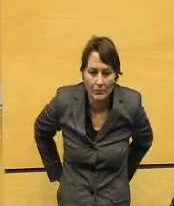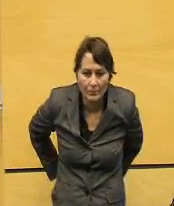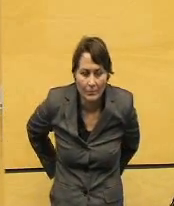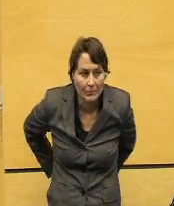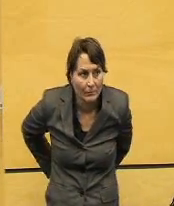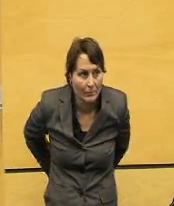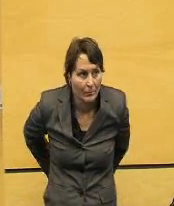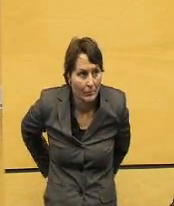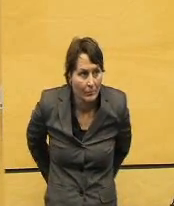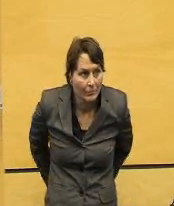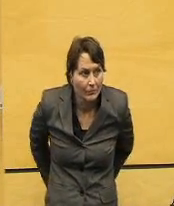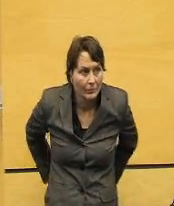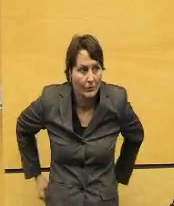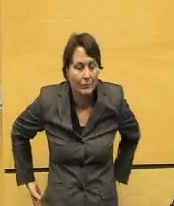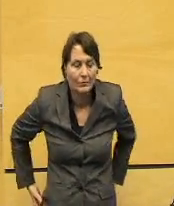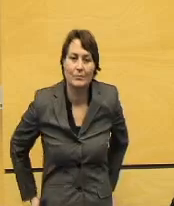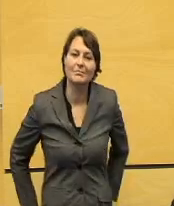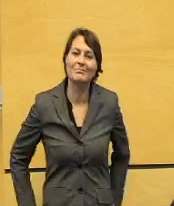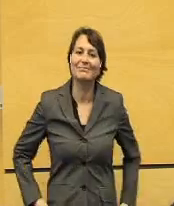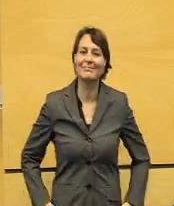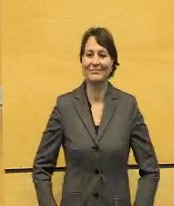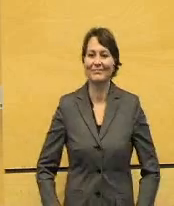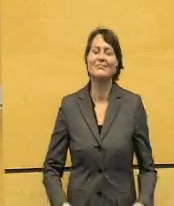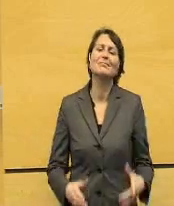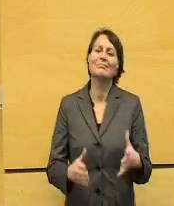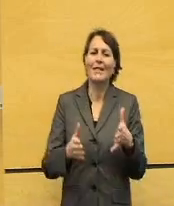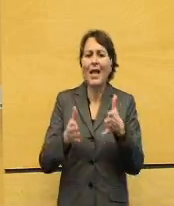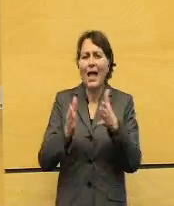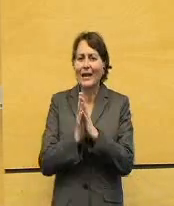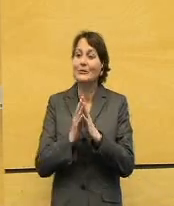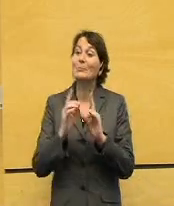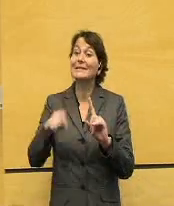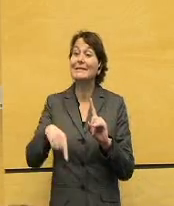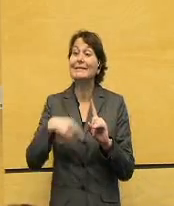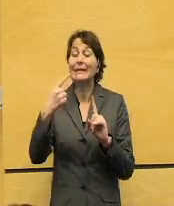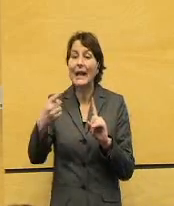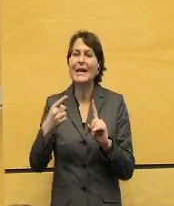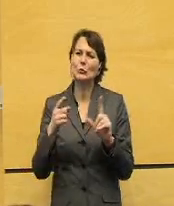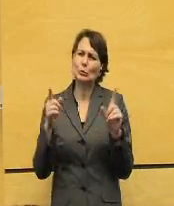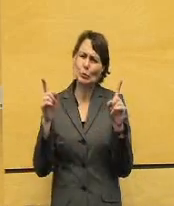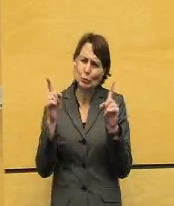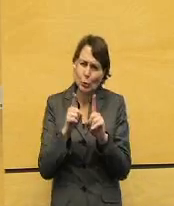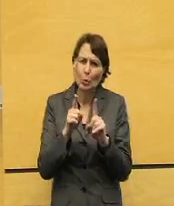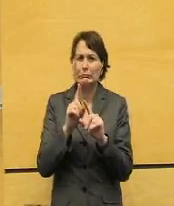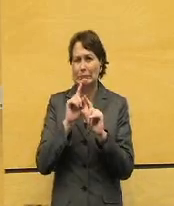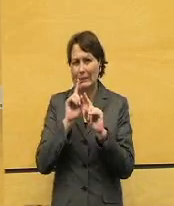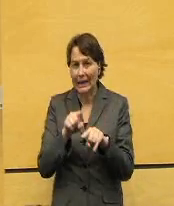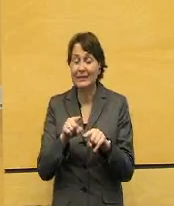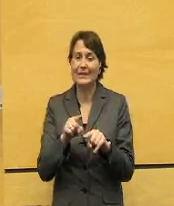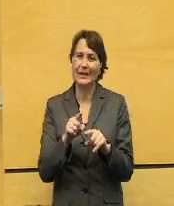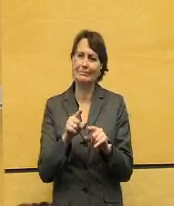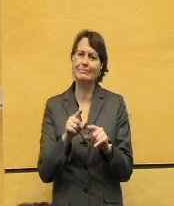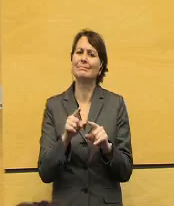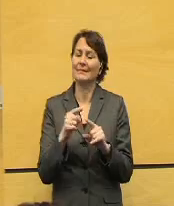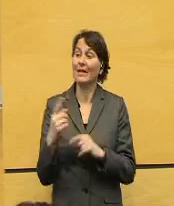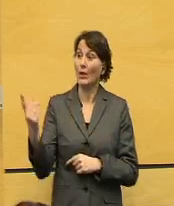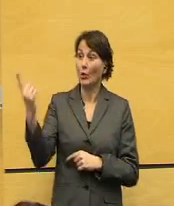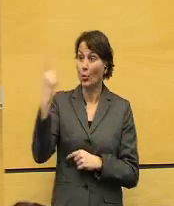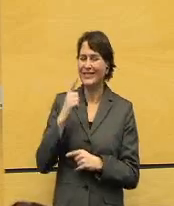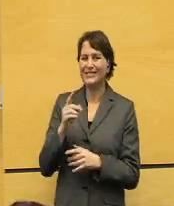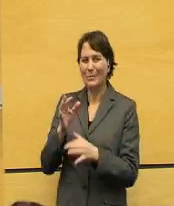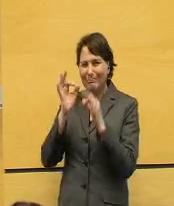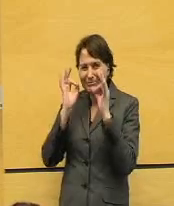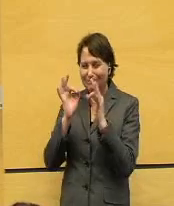keep it short and answer precisely to the committee. Let me go to the question number